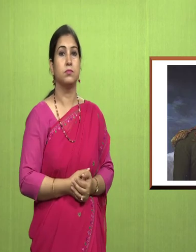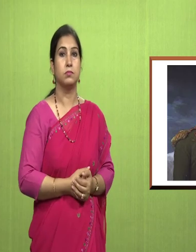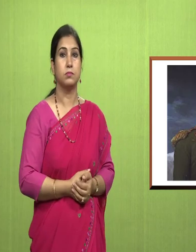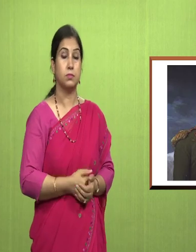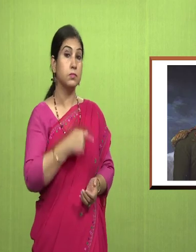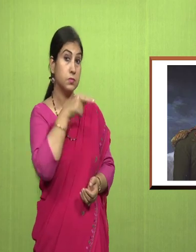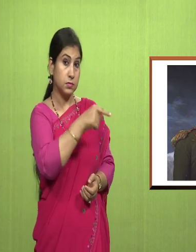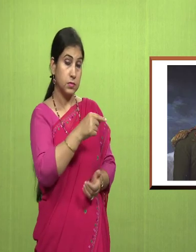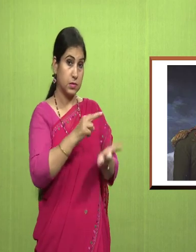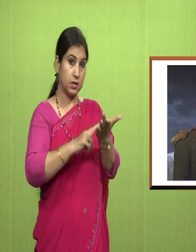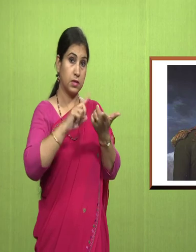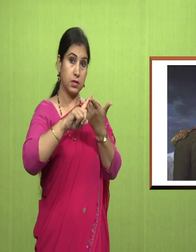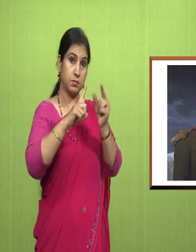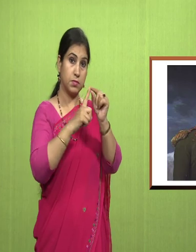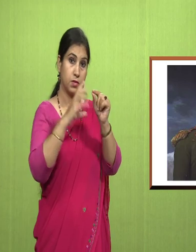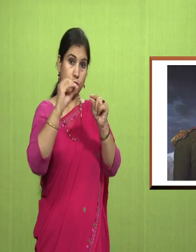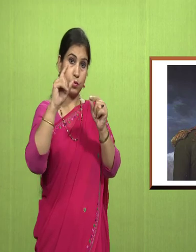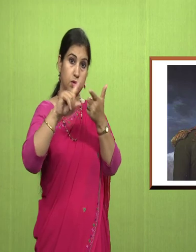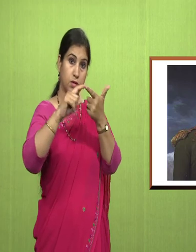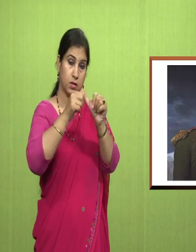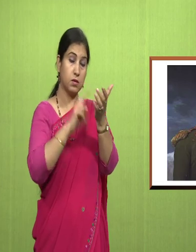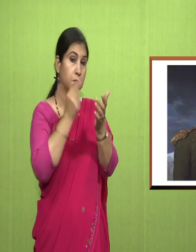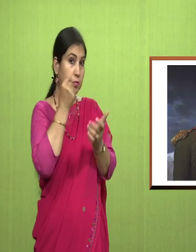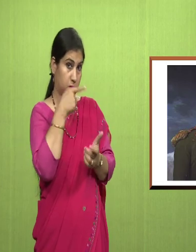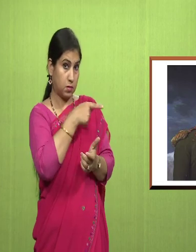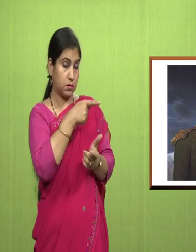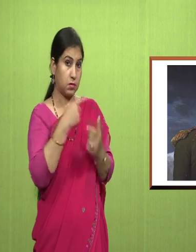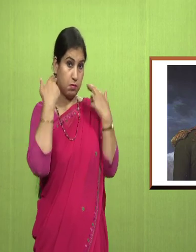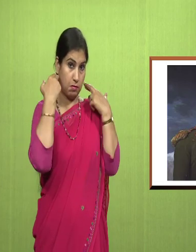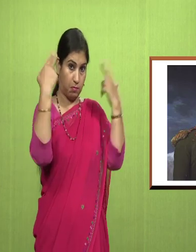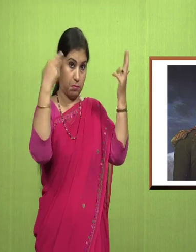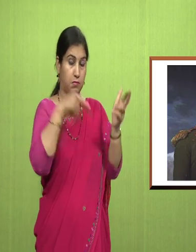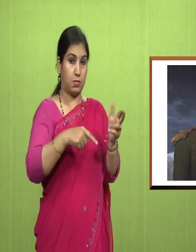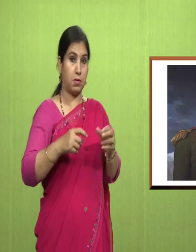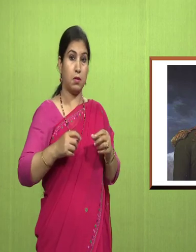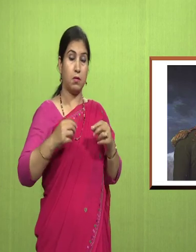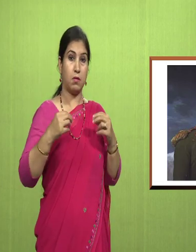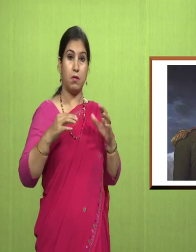Napoleon is known in history as the greatest military general